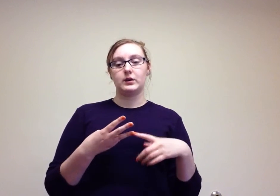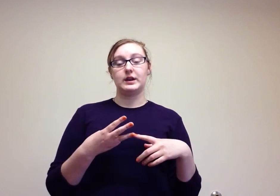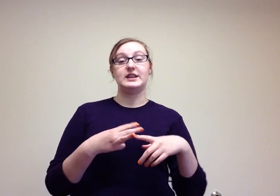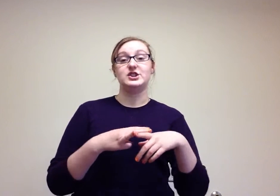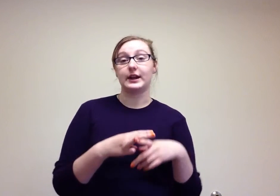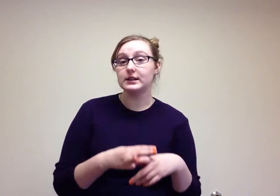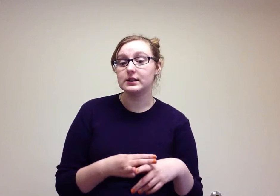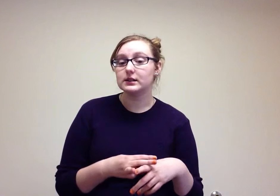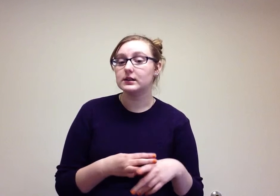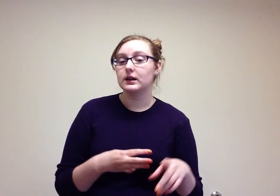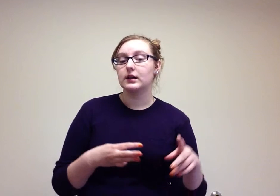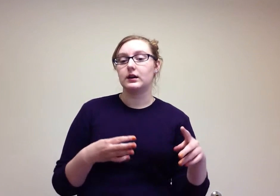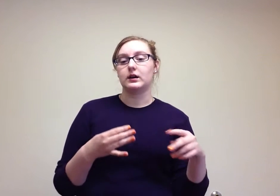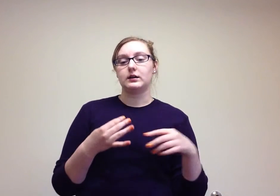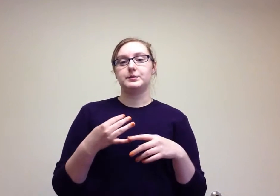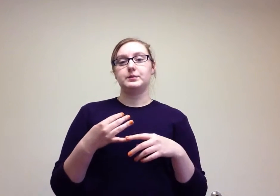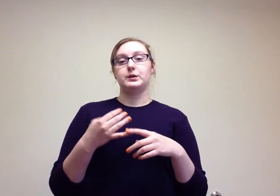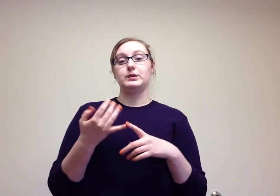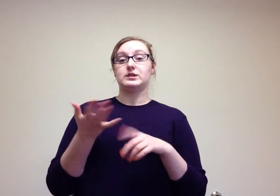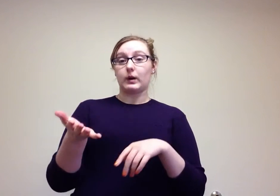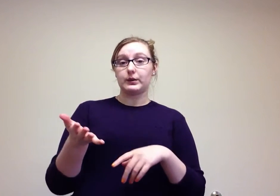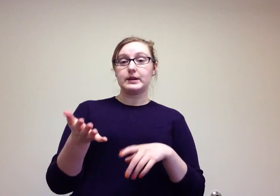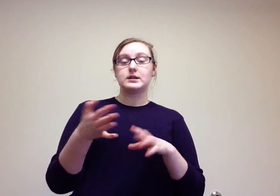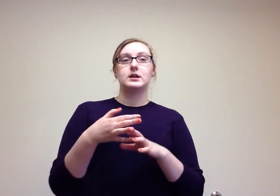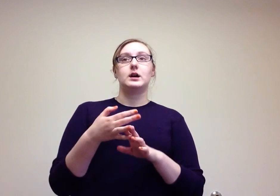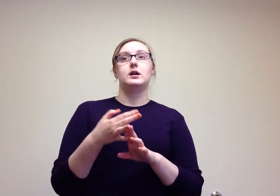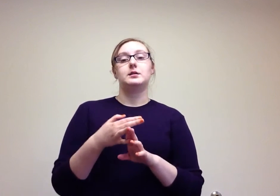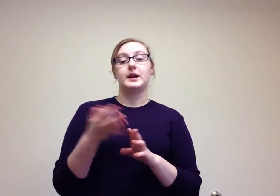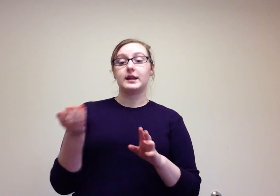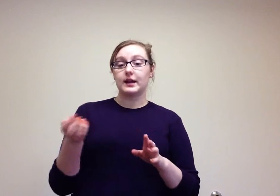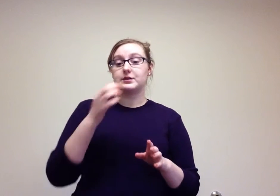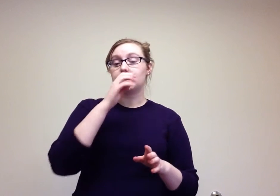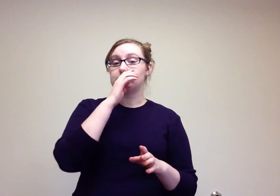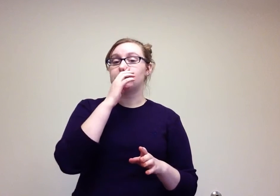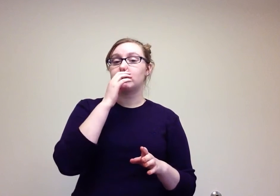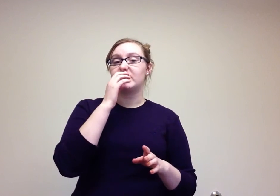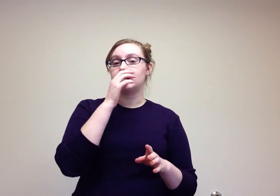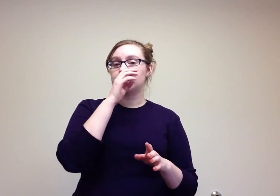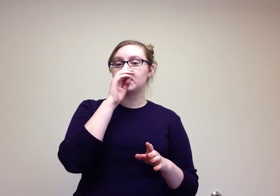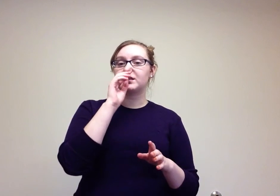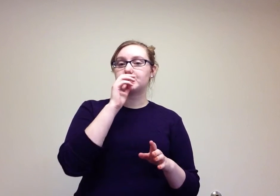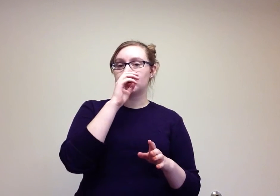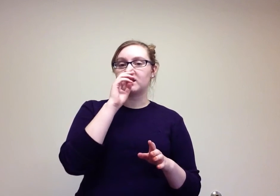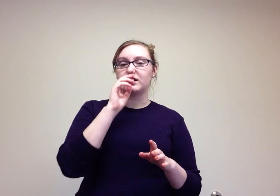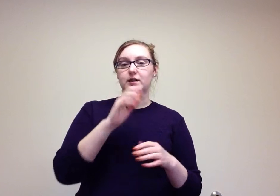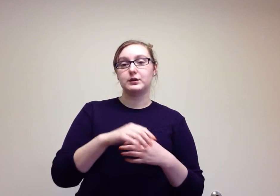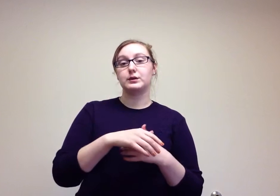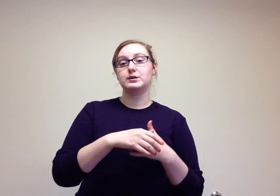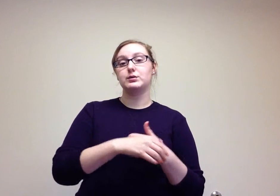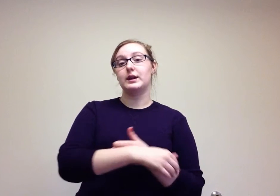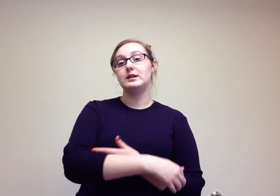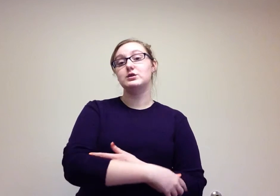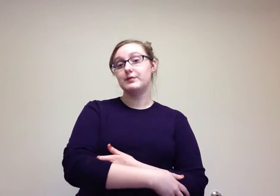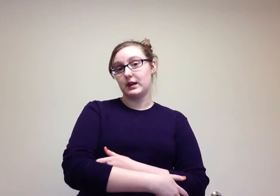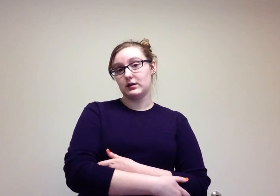You can inject it. You can swallow it. And there's also a type of drug you can do into the vein, which